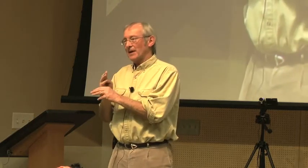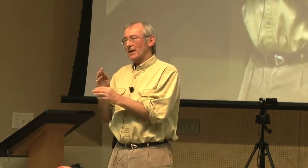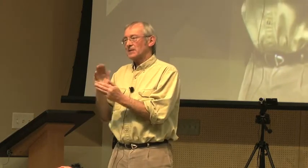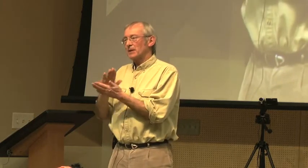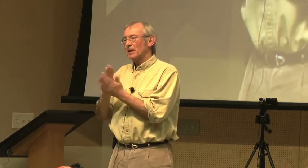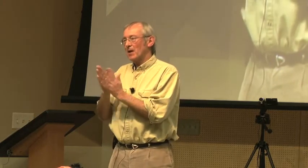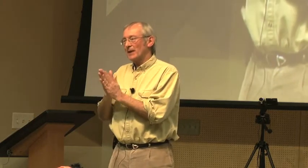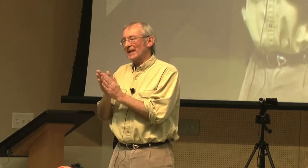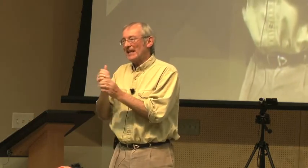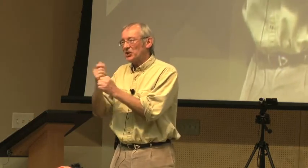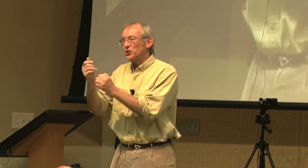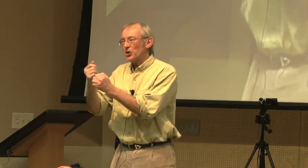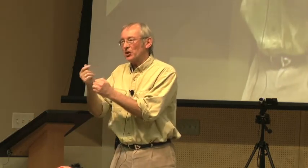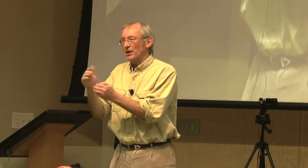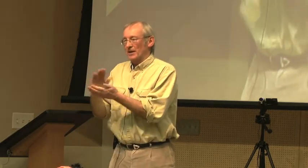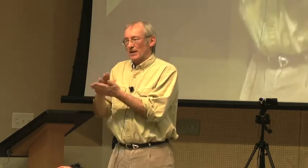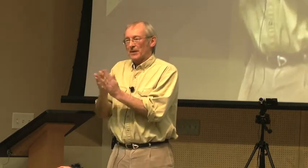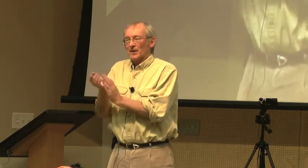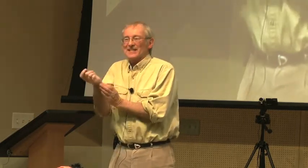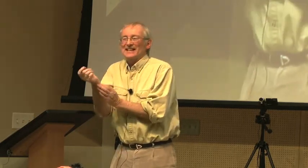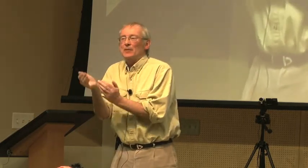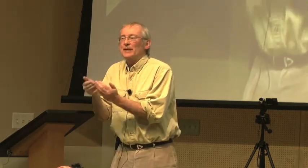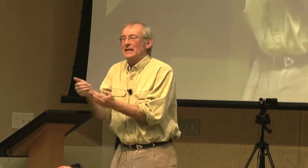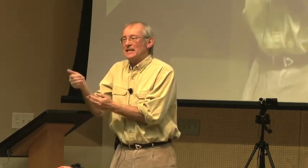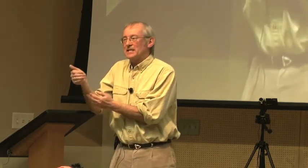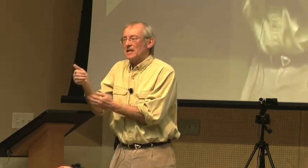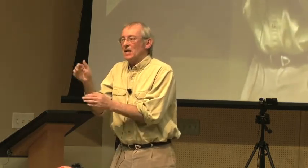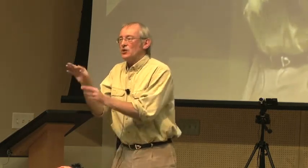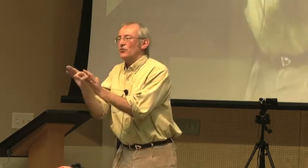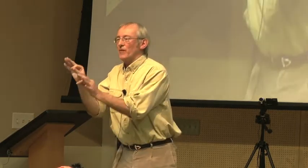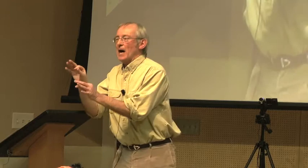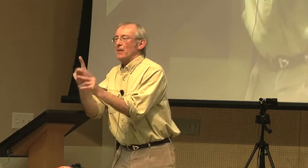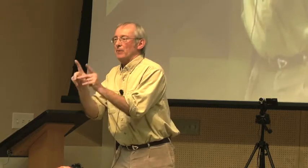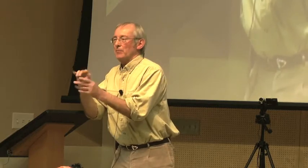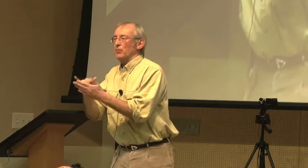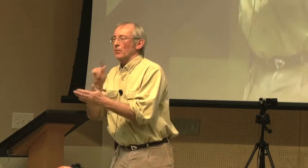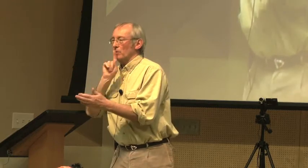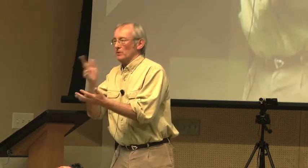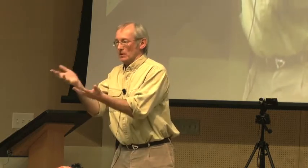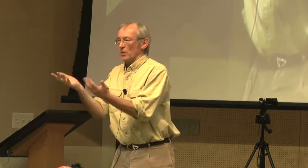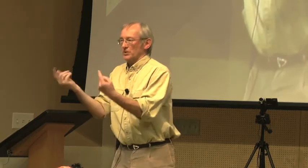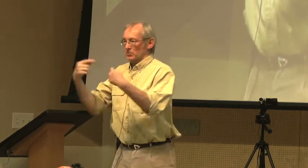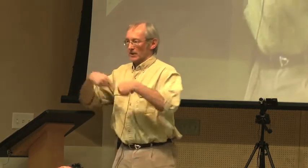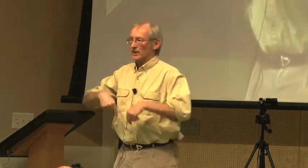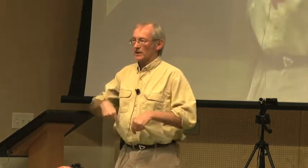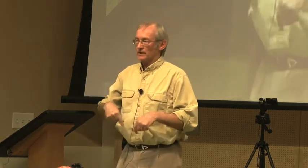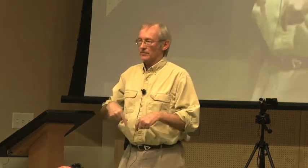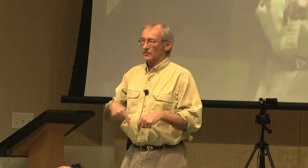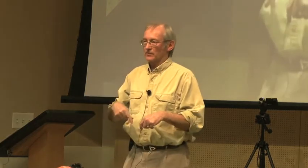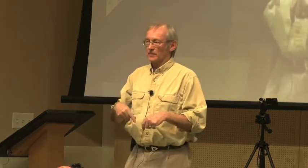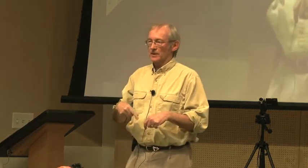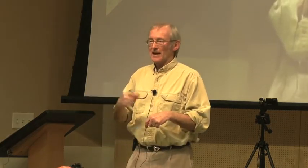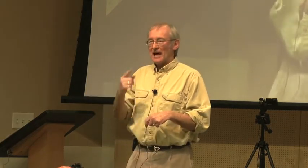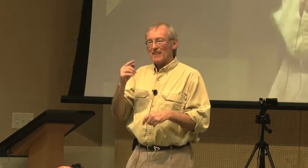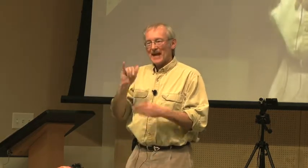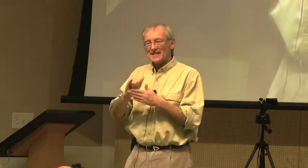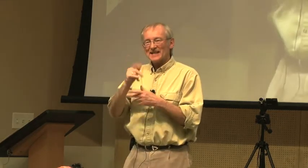it's becoming, each year, it becomes a little bit easier to find the people that we really want to bring in. And that's the